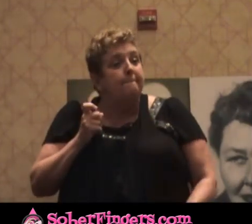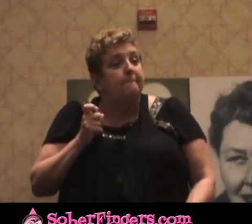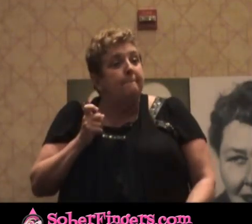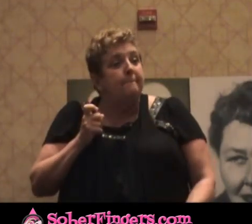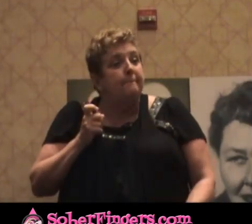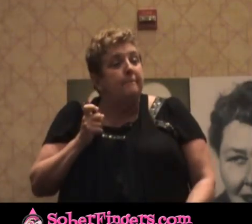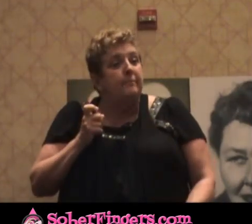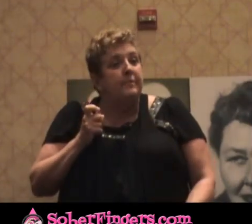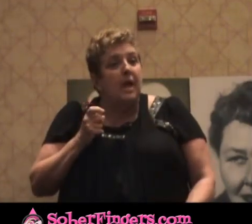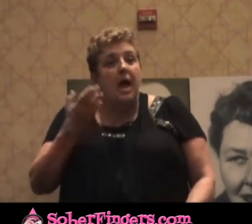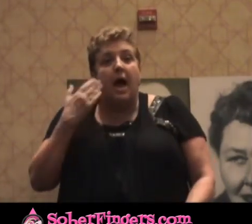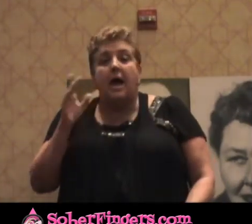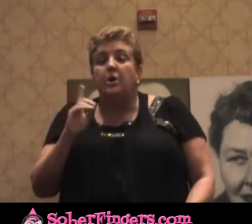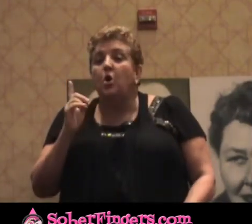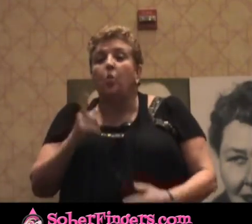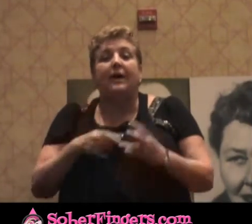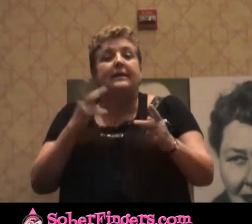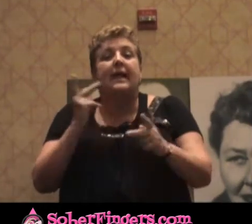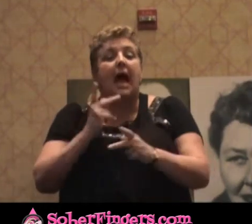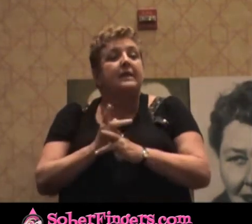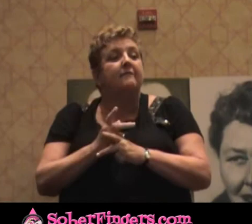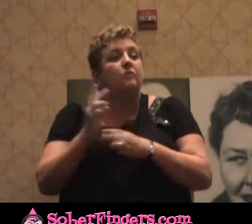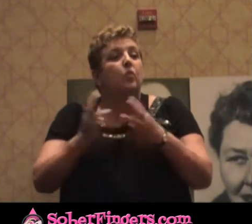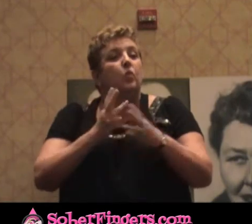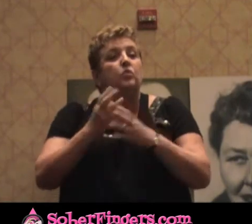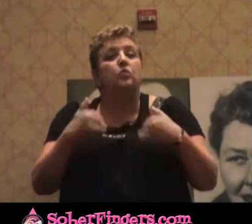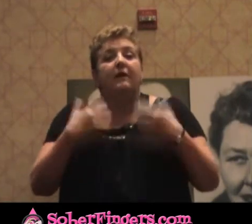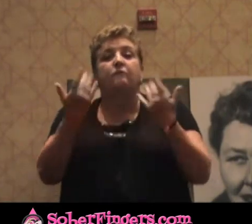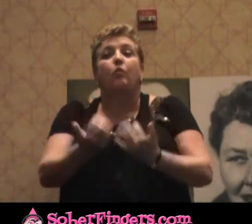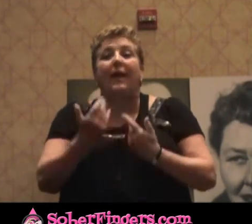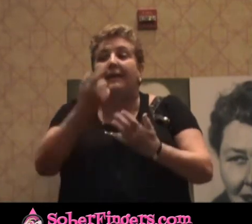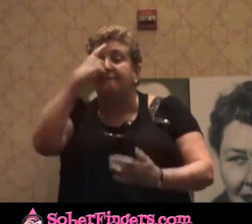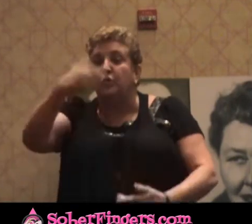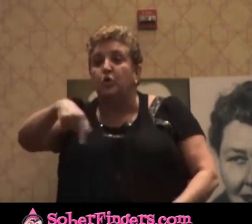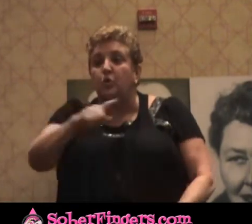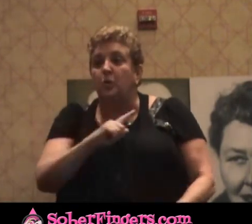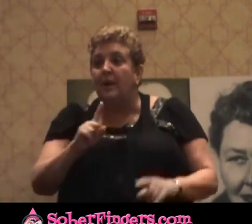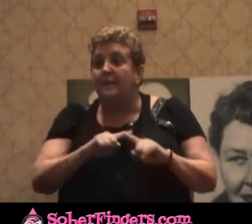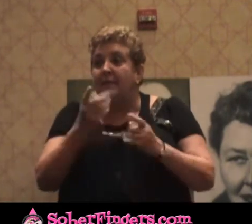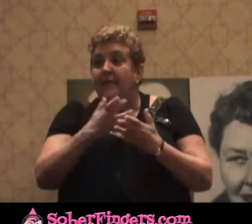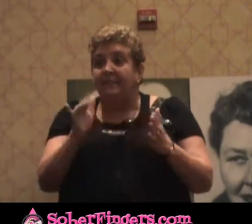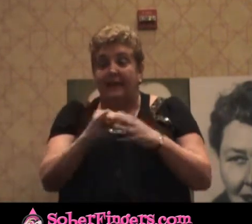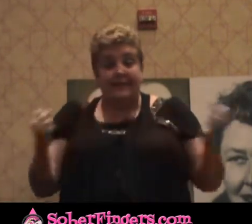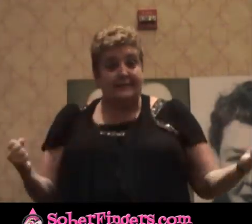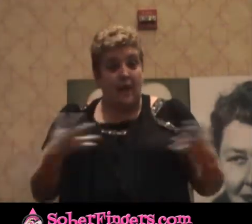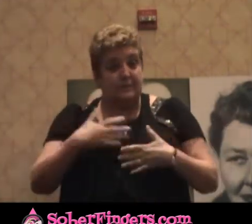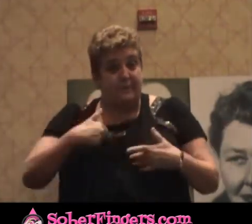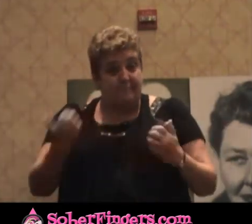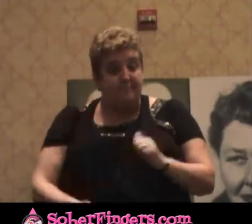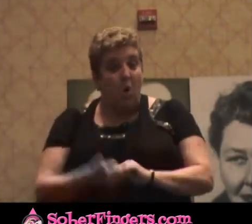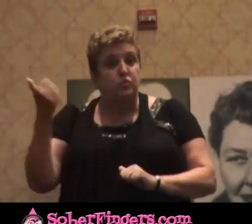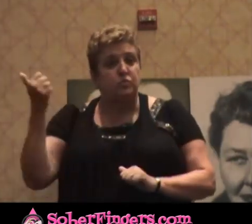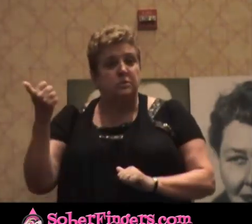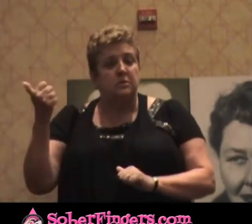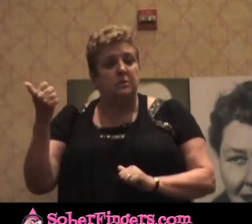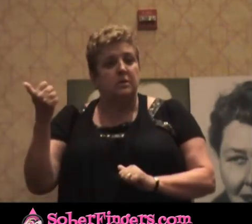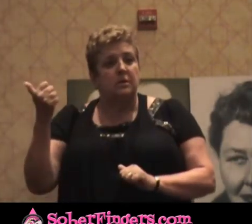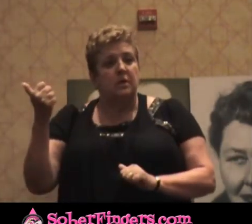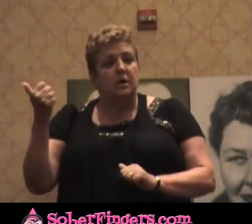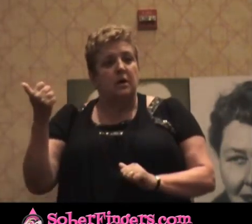I don't know what kind of world you got waiting for you. But the thing that terrifies me the most is to be exposed to the beauty of